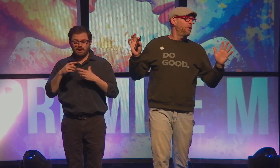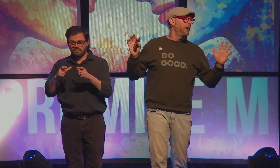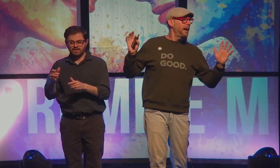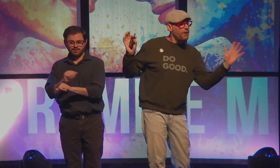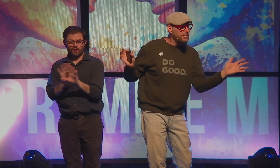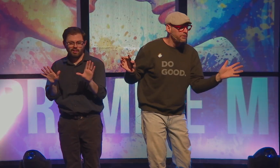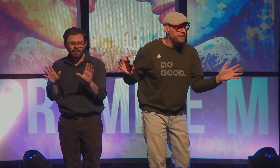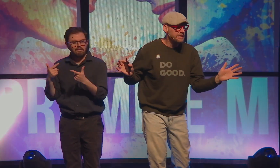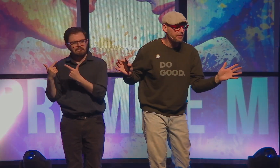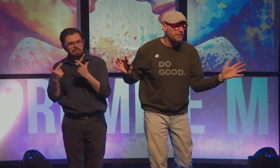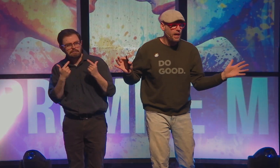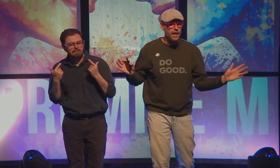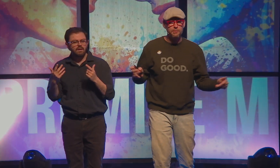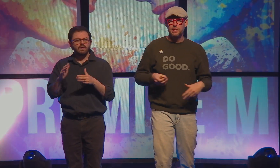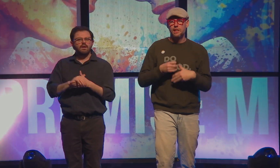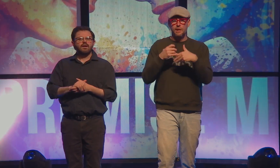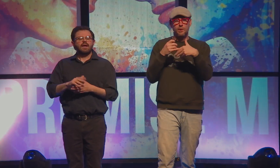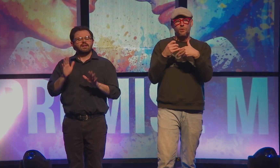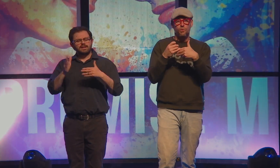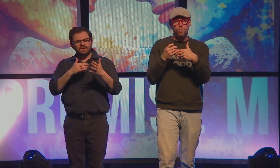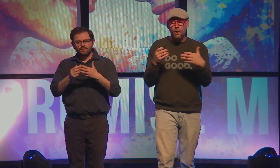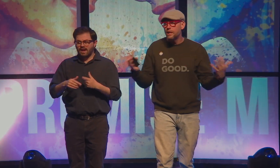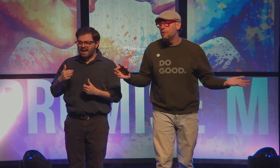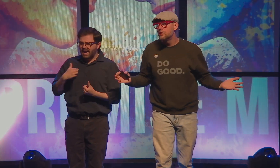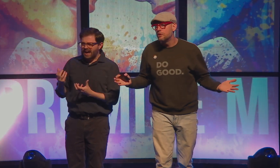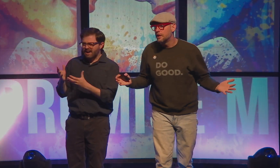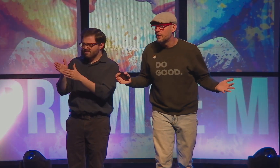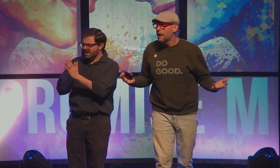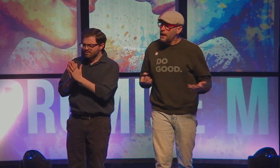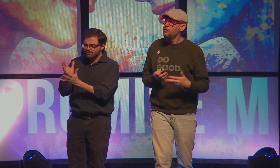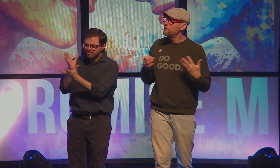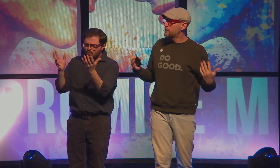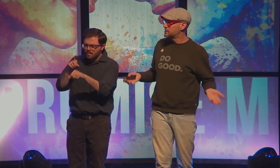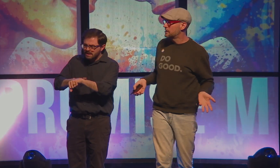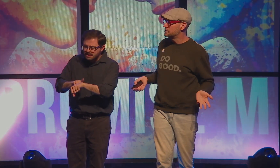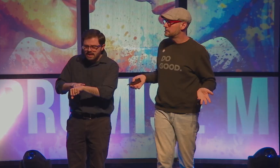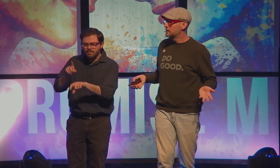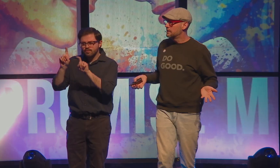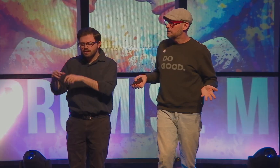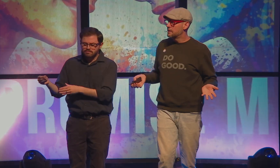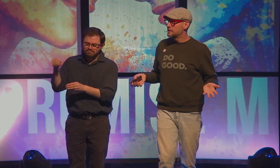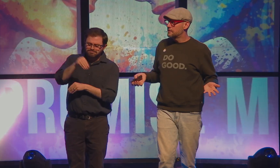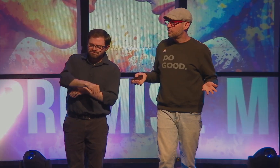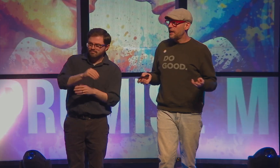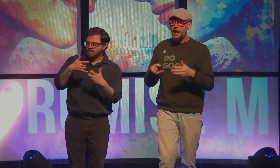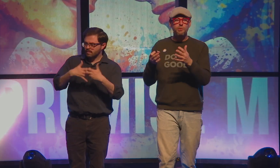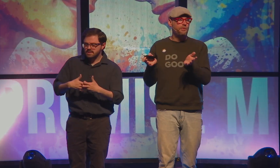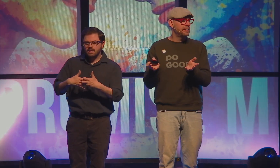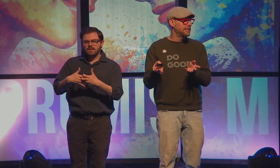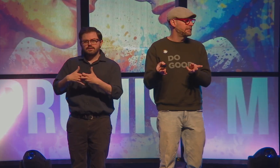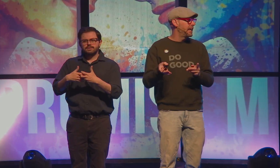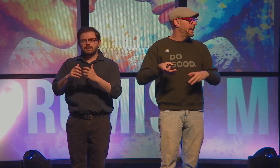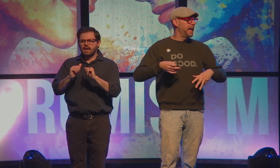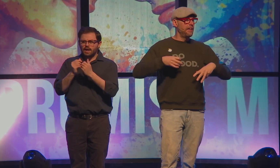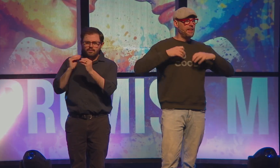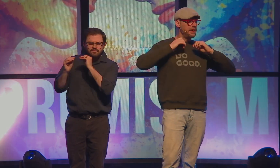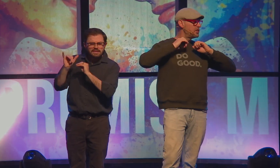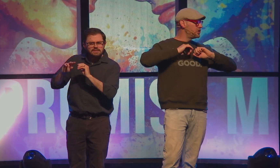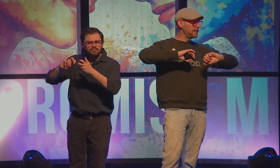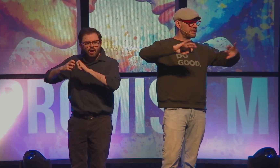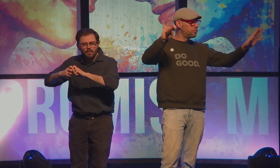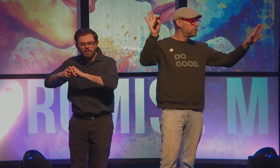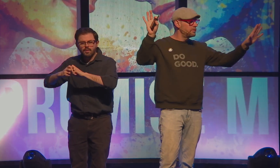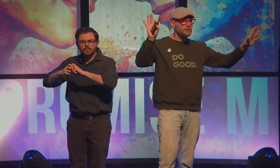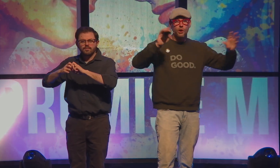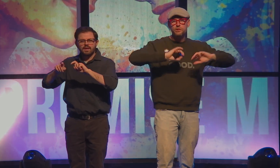And you go, I've asked you 57 times, what can we do here? How do we fix this? Right, how do we fix this? And then